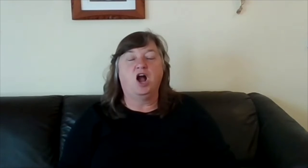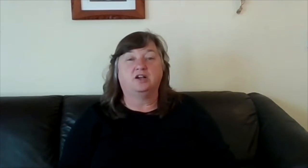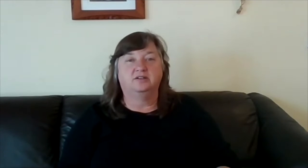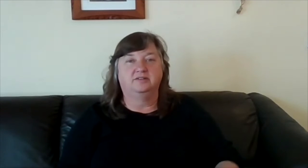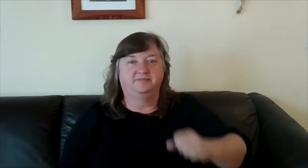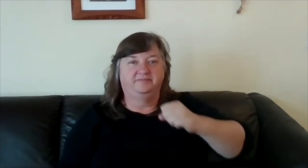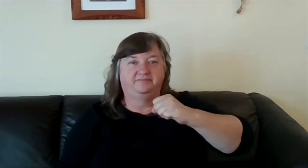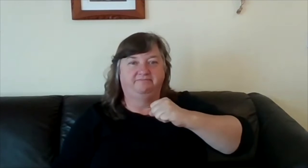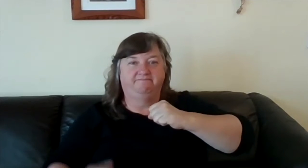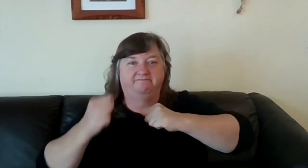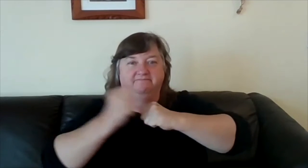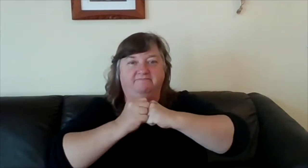Rock.